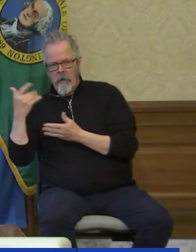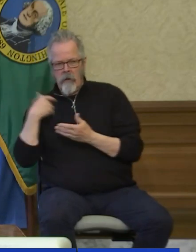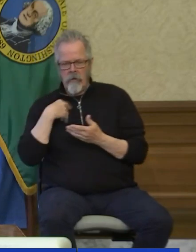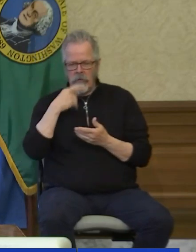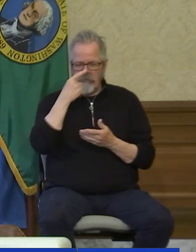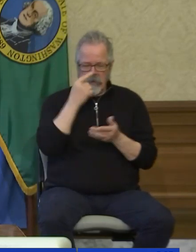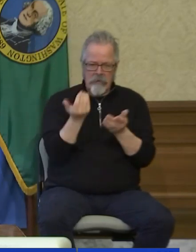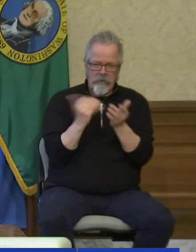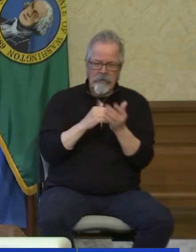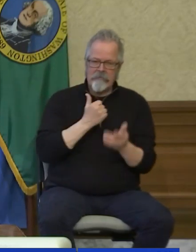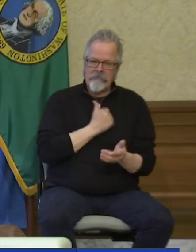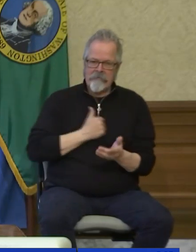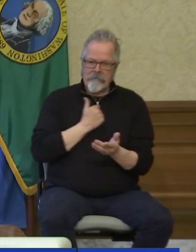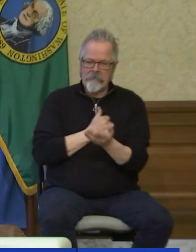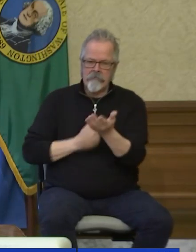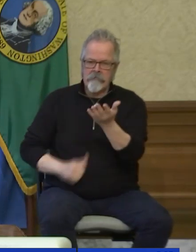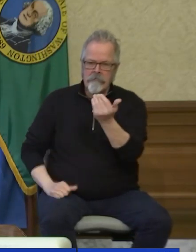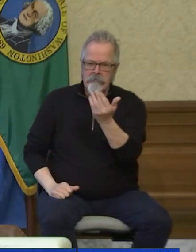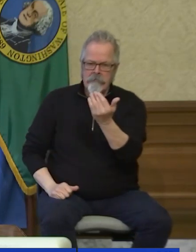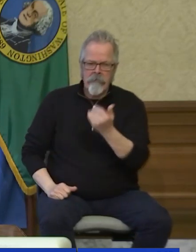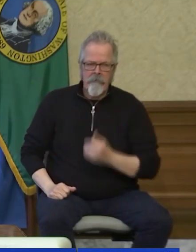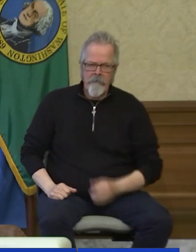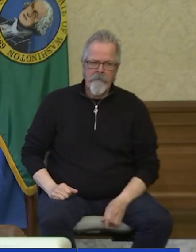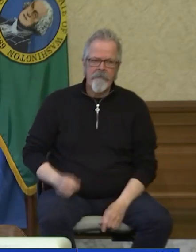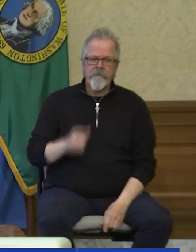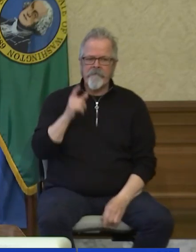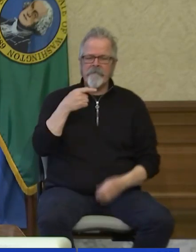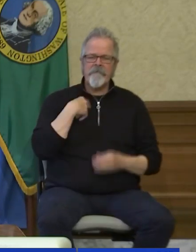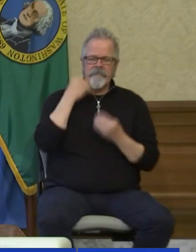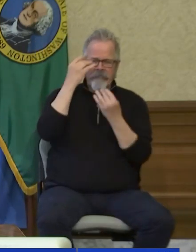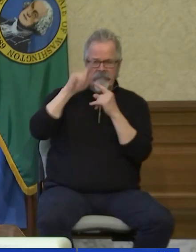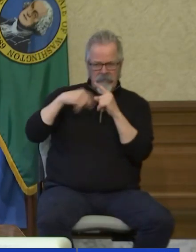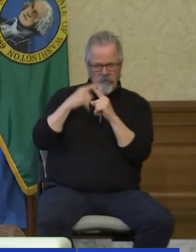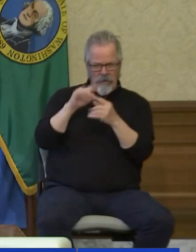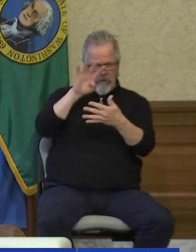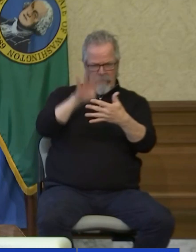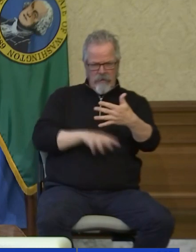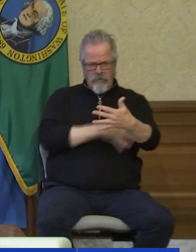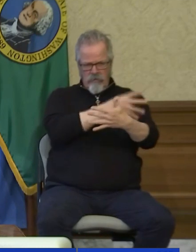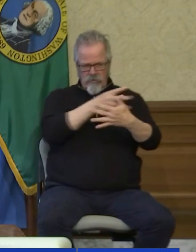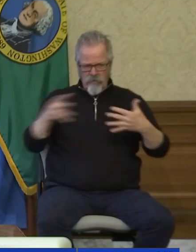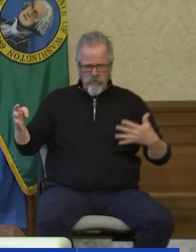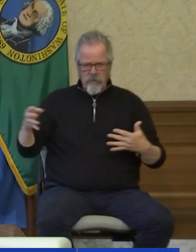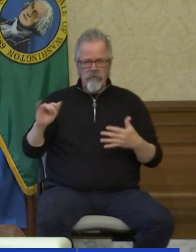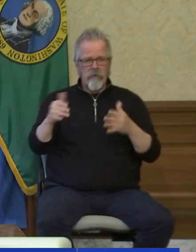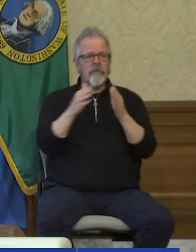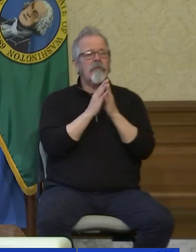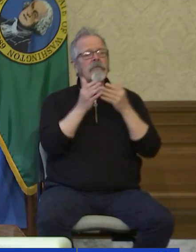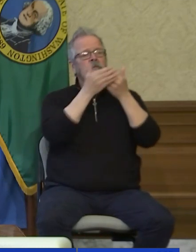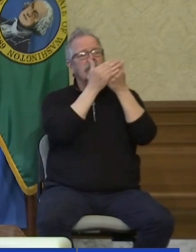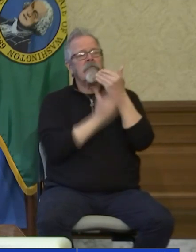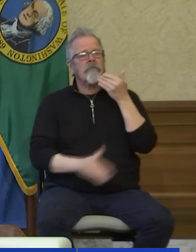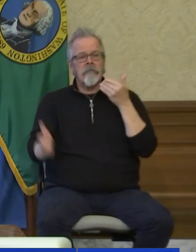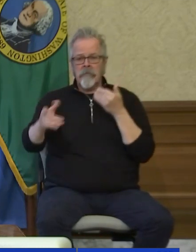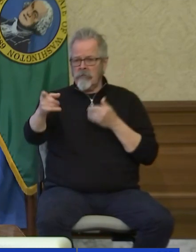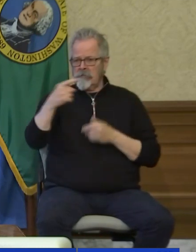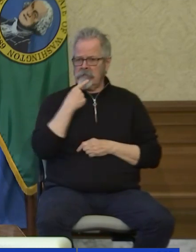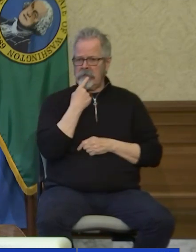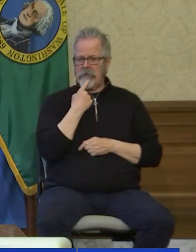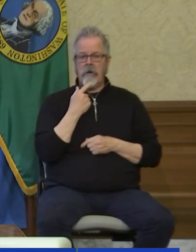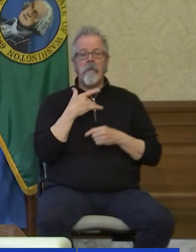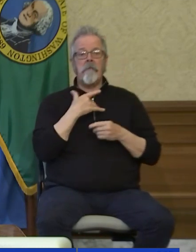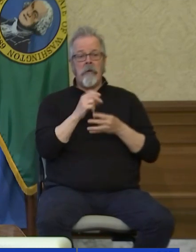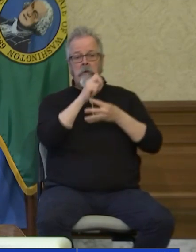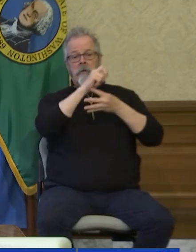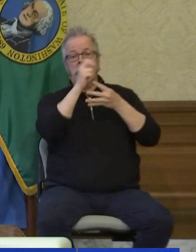In terms of the calendar, you said that they expect to see at least 3 seasons. And I